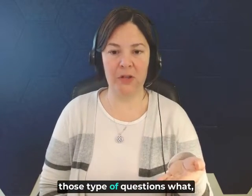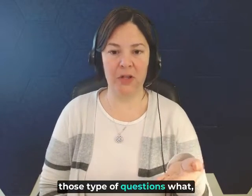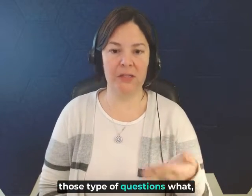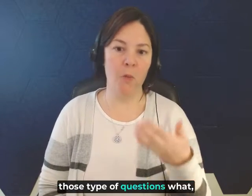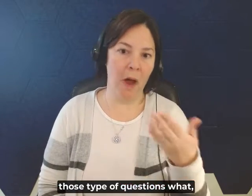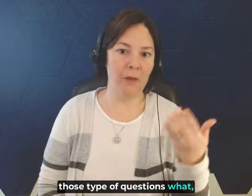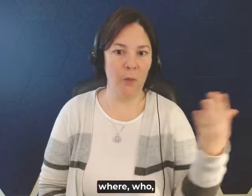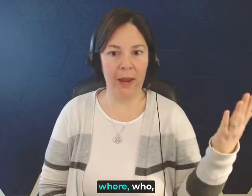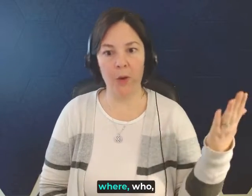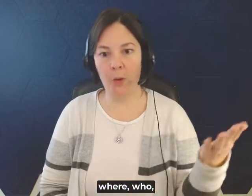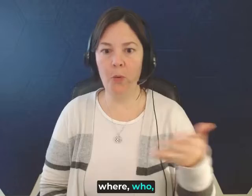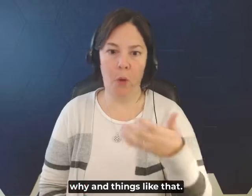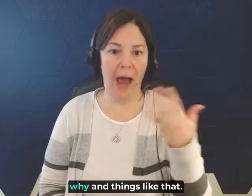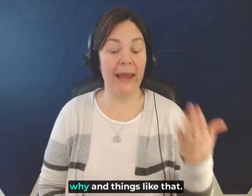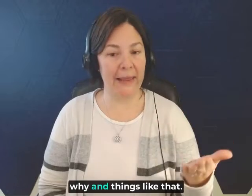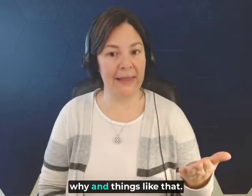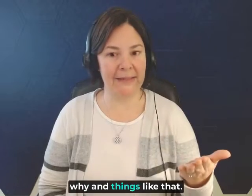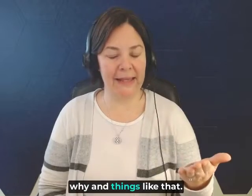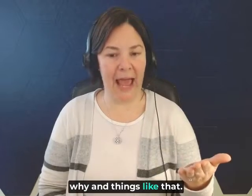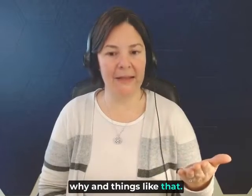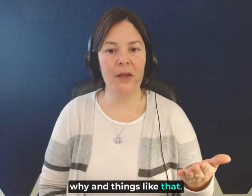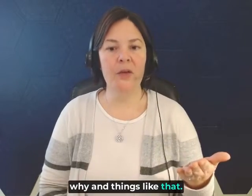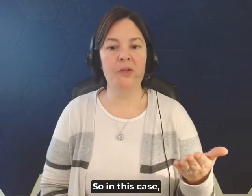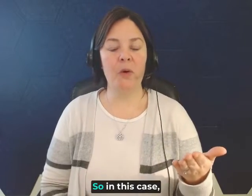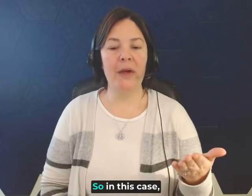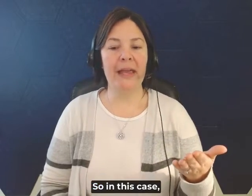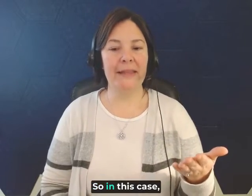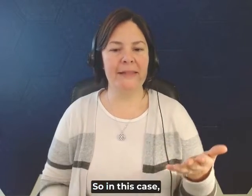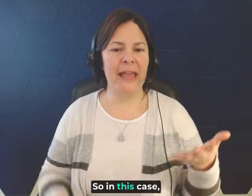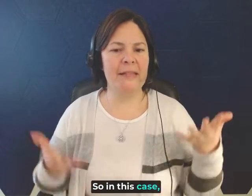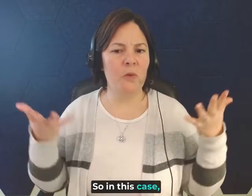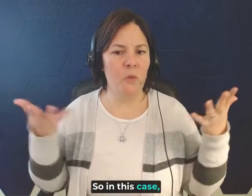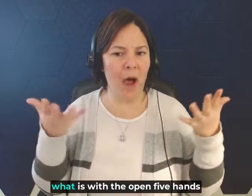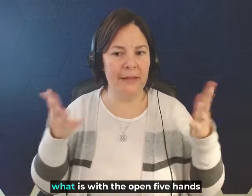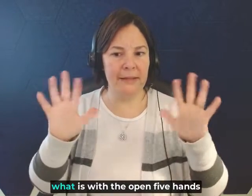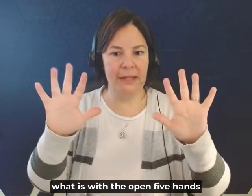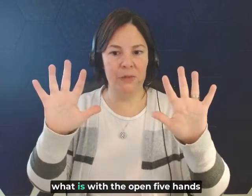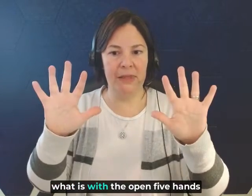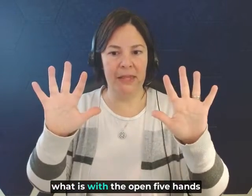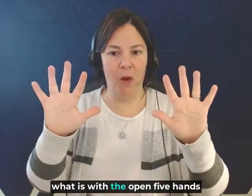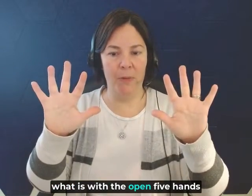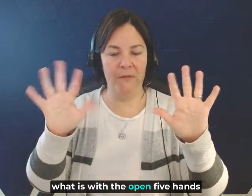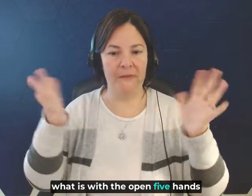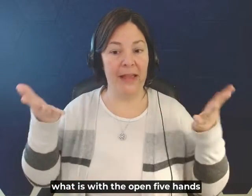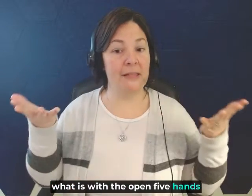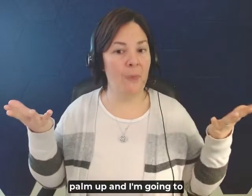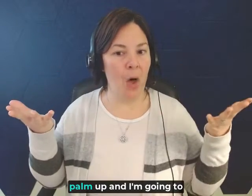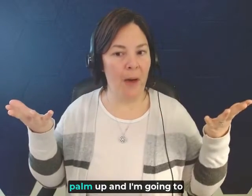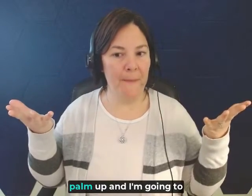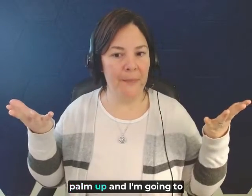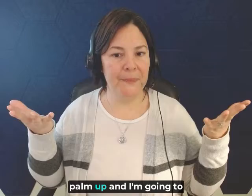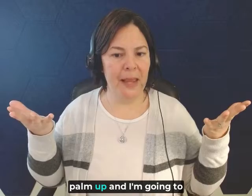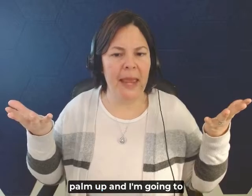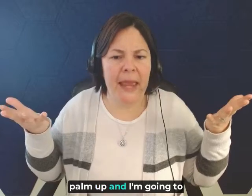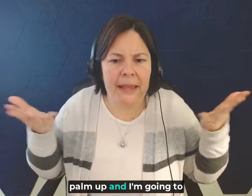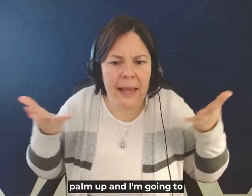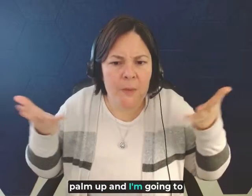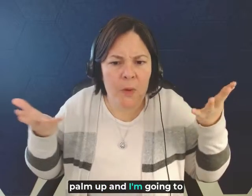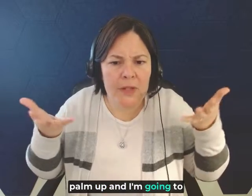questions. What, where, who, why, and things like that. So in this case, what is with the open five hands, palm up, and I'm going